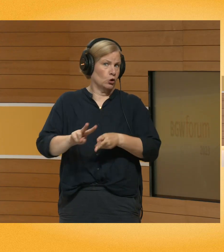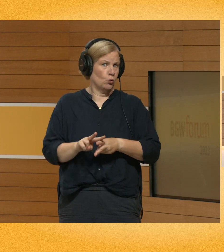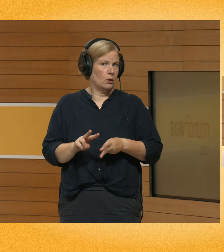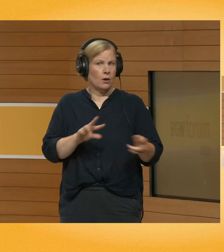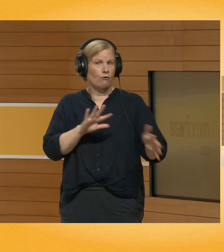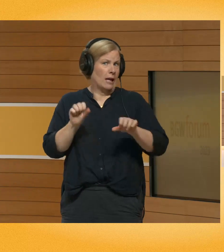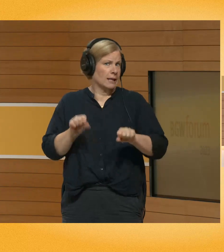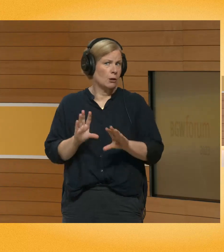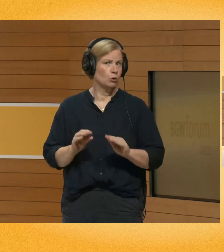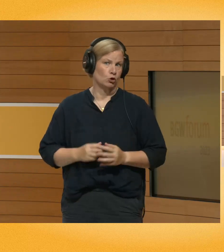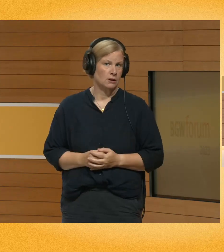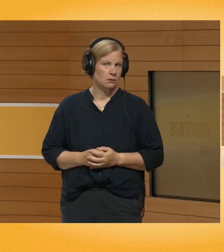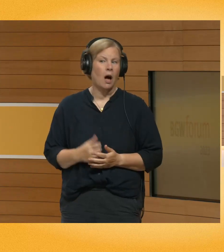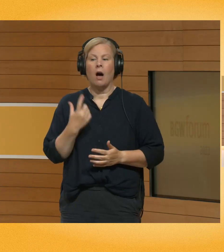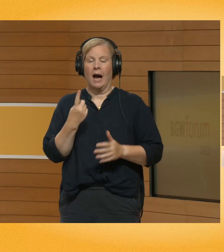Does this answer the question?